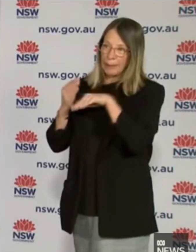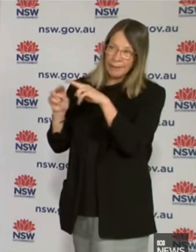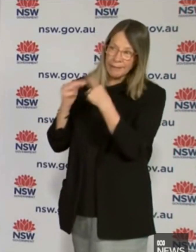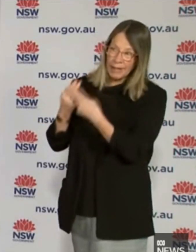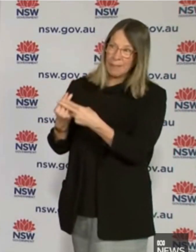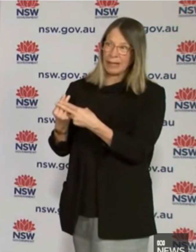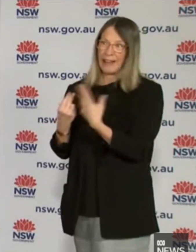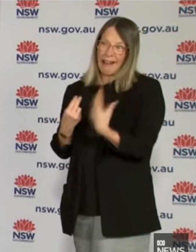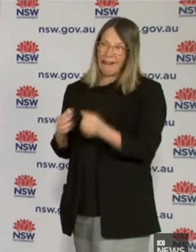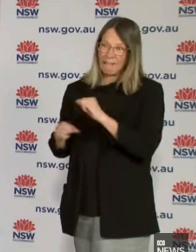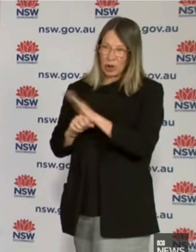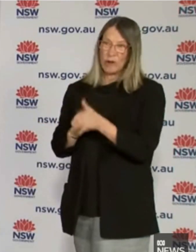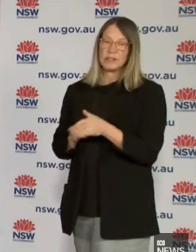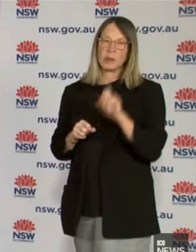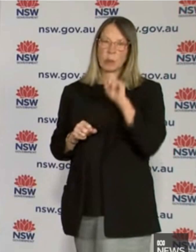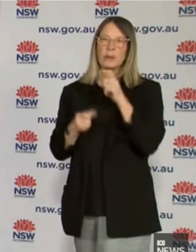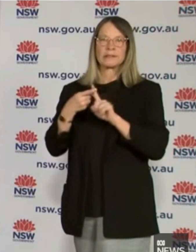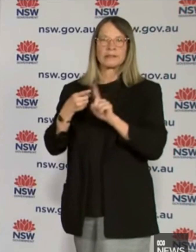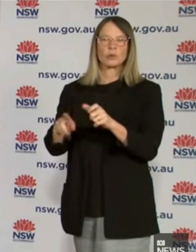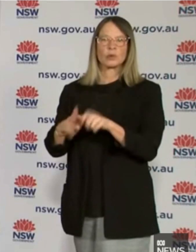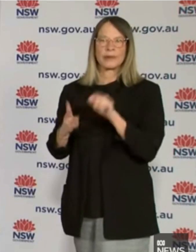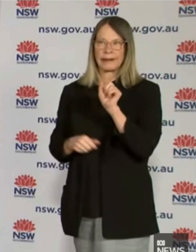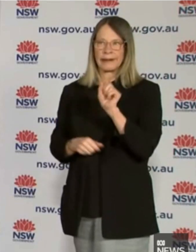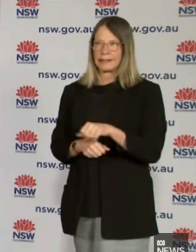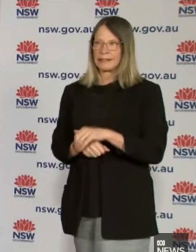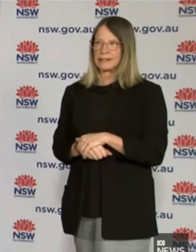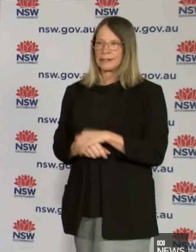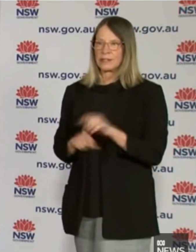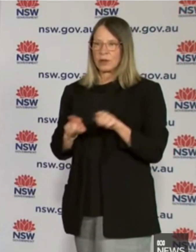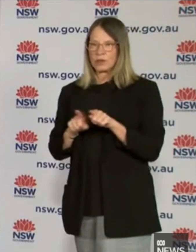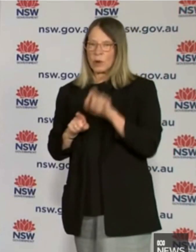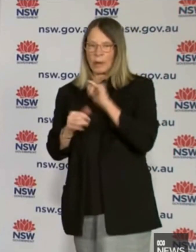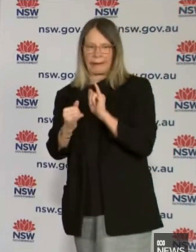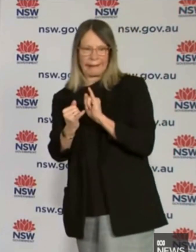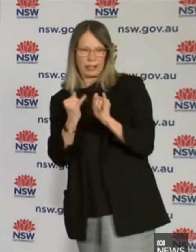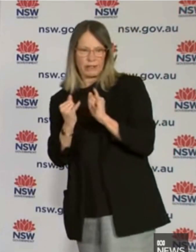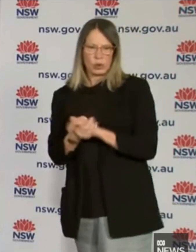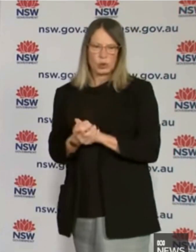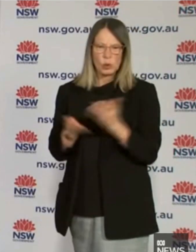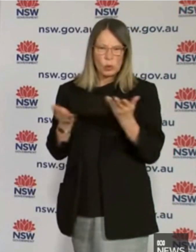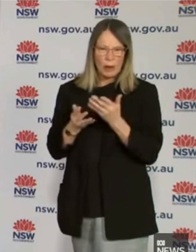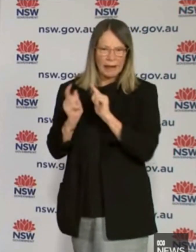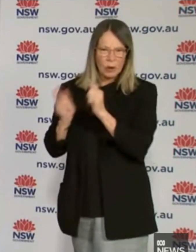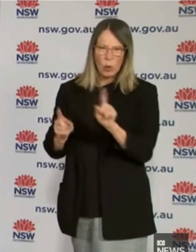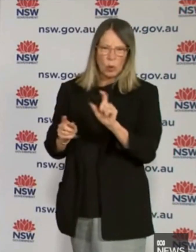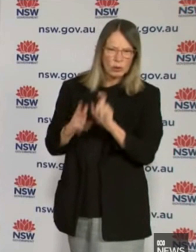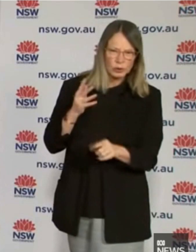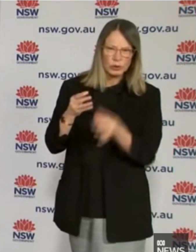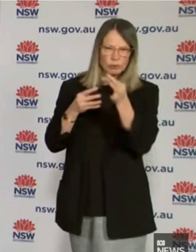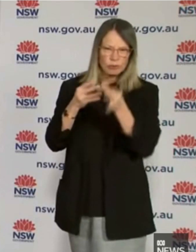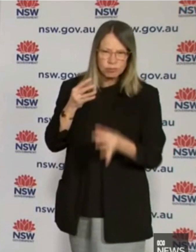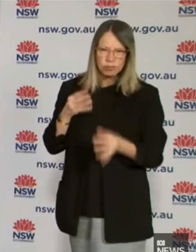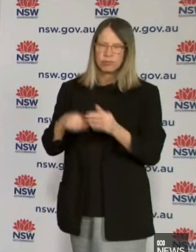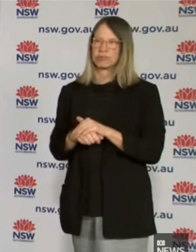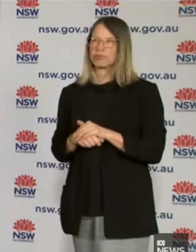we'll be continuing to do that, and we'll be continuing to interview cases who are at